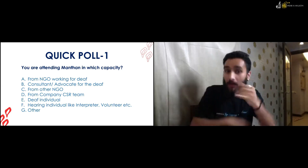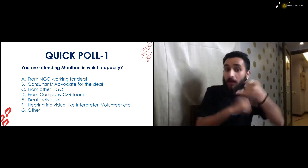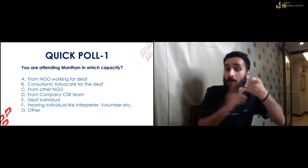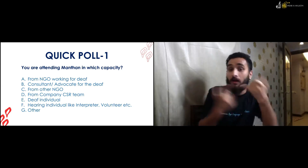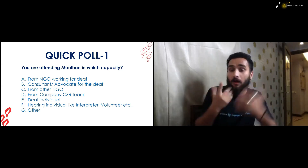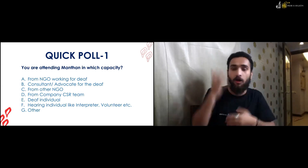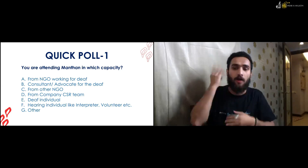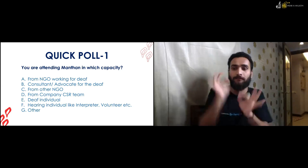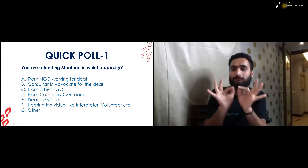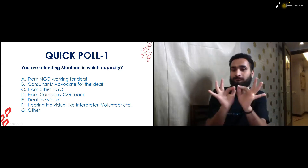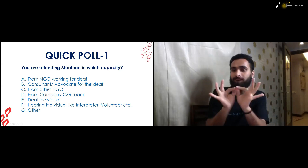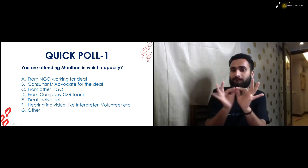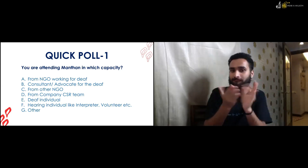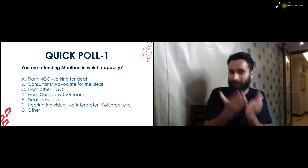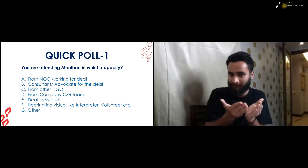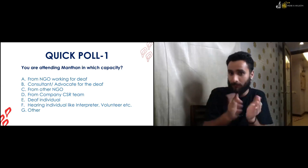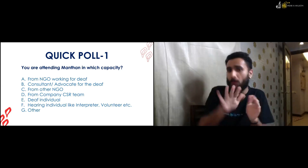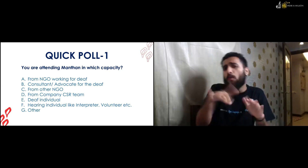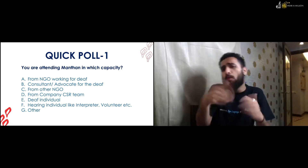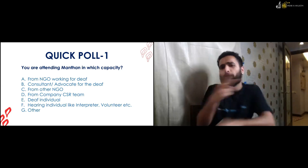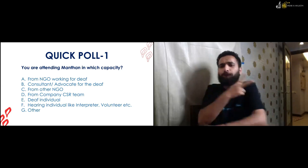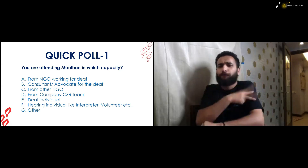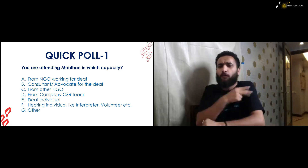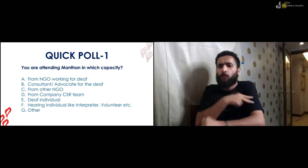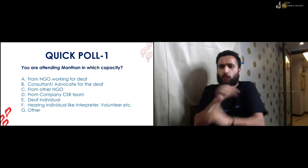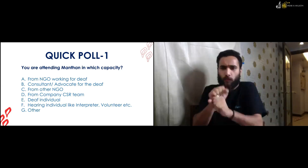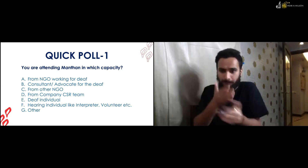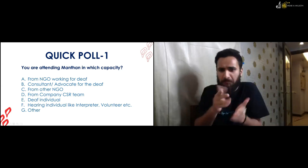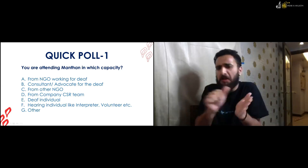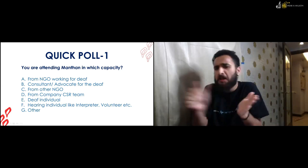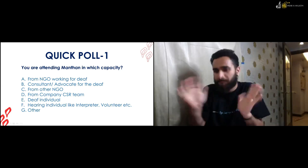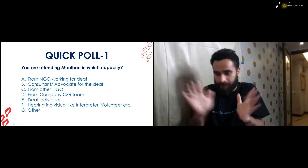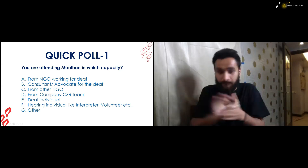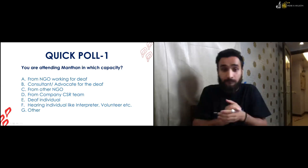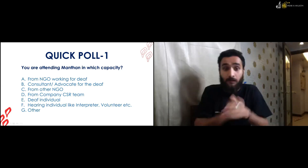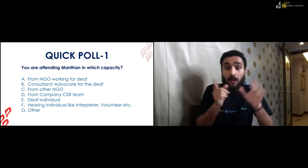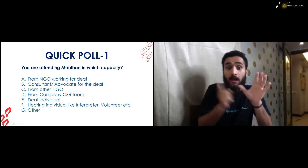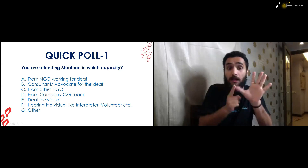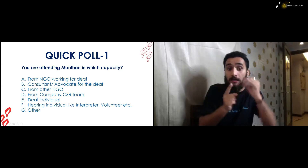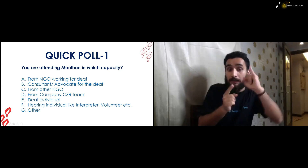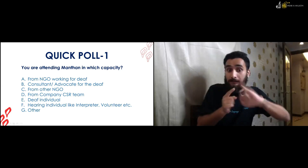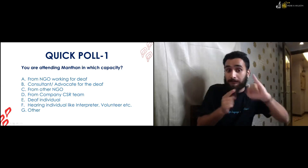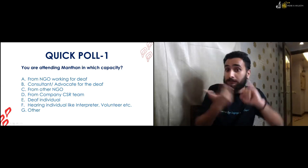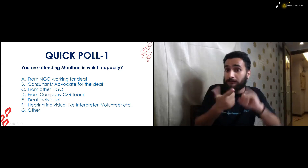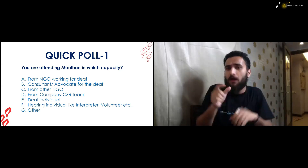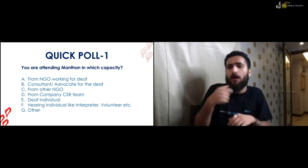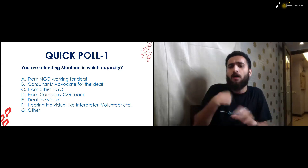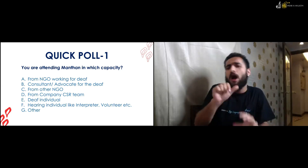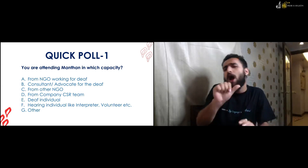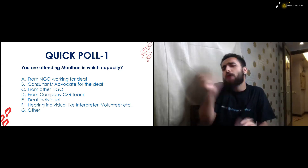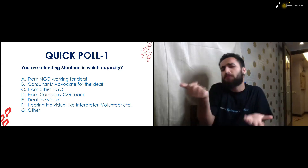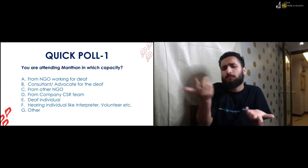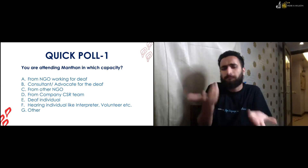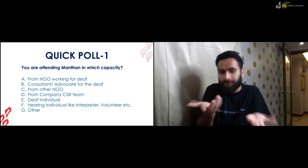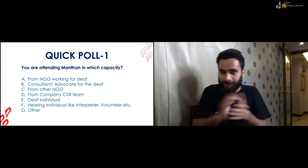learn? Are you a hearing individual like an interpreter or a volunteer, etc.? And last one